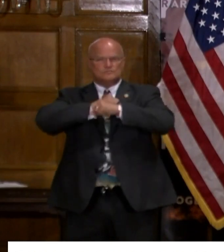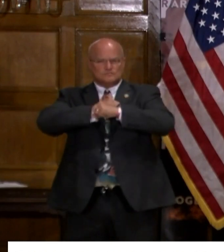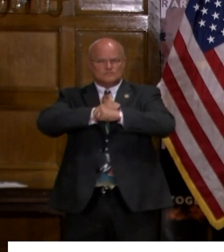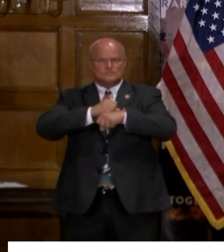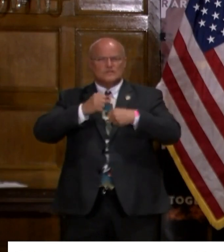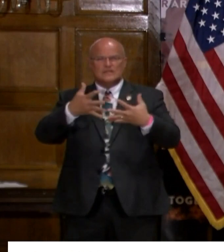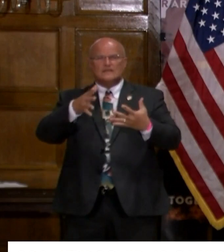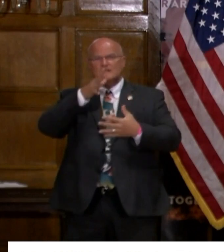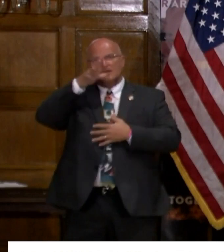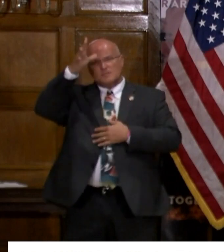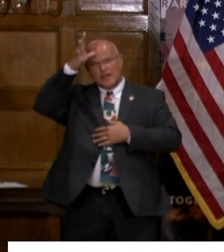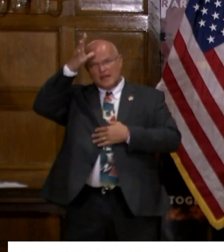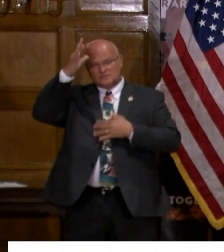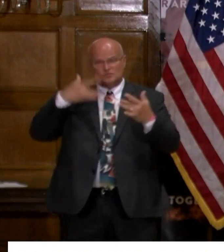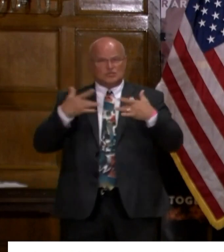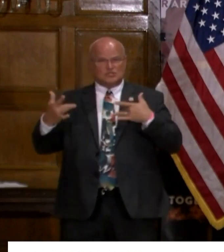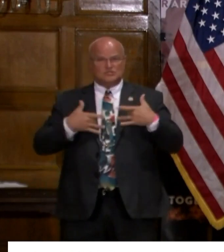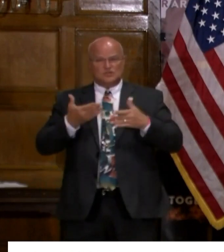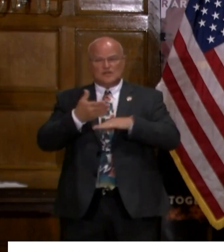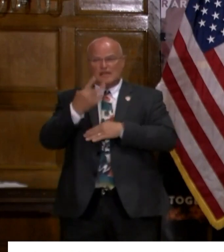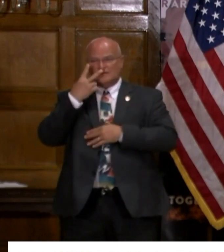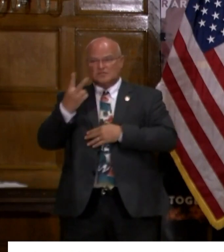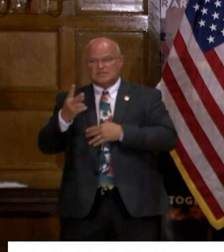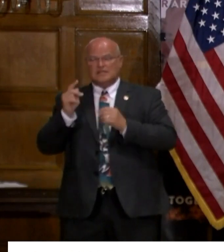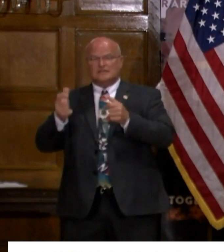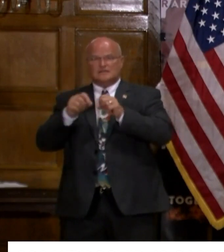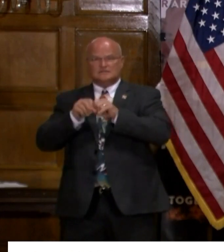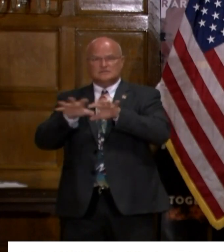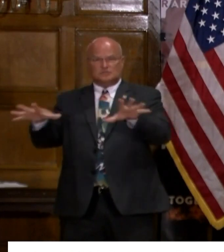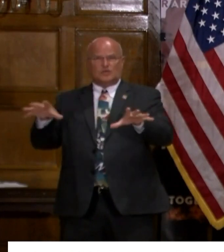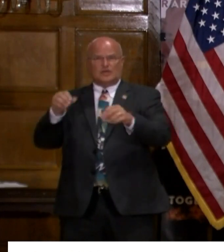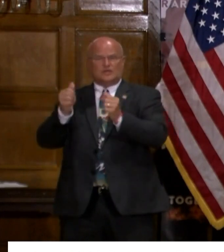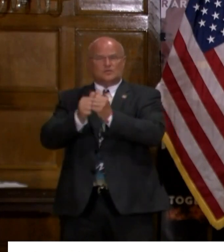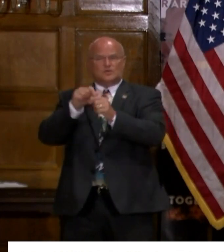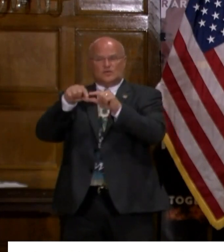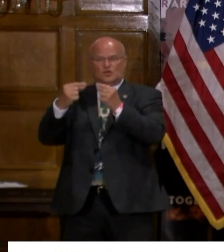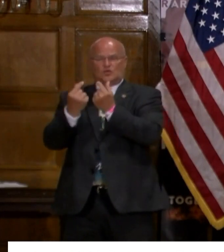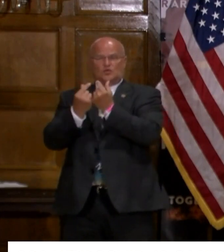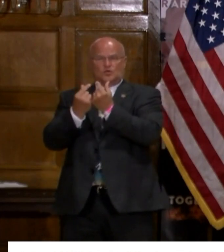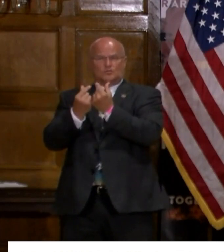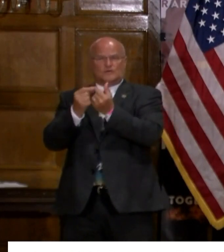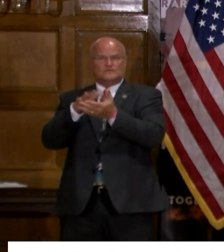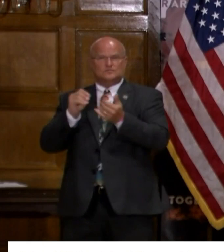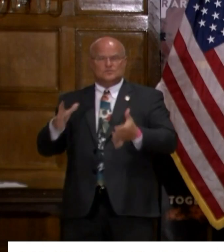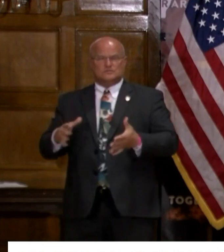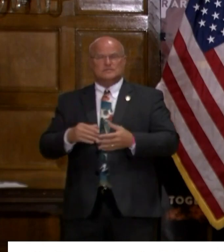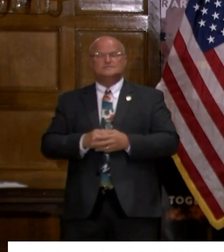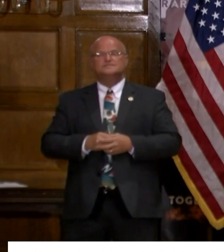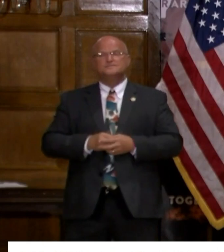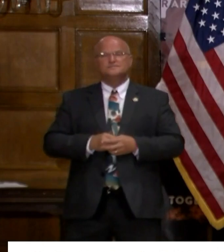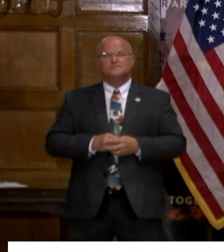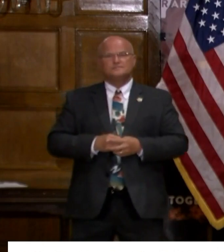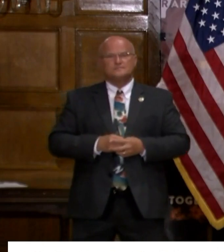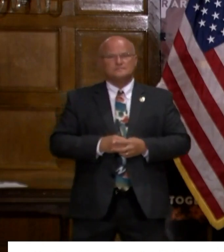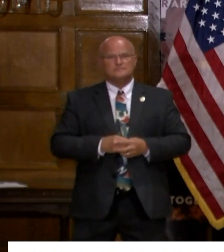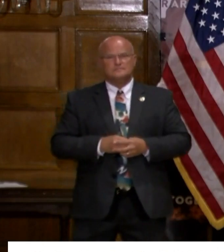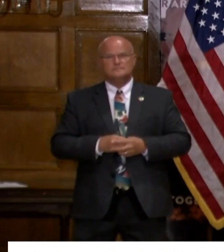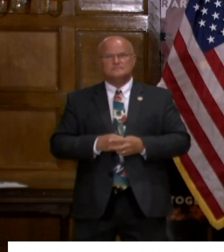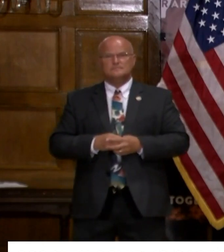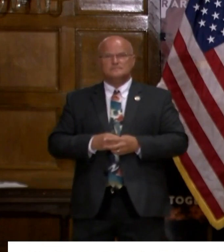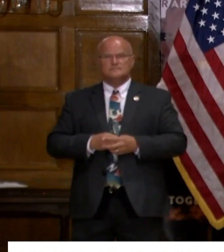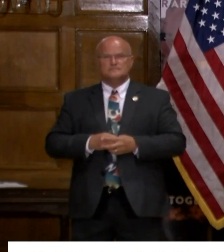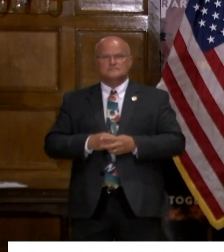to parents who are concerned after seeing a rapid spread in a group of students?